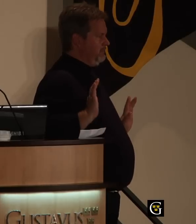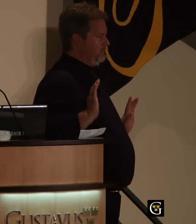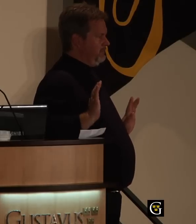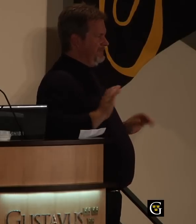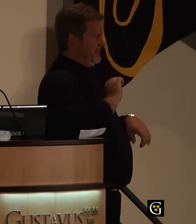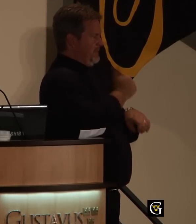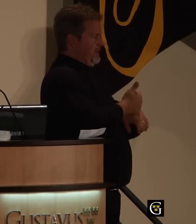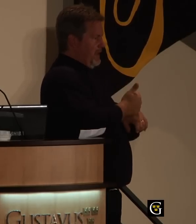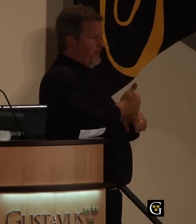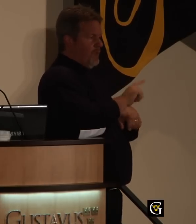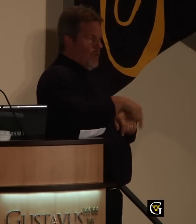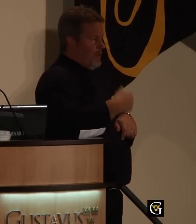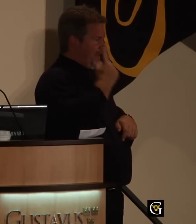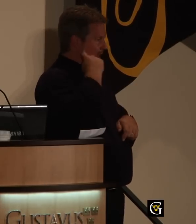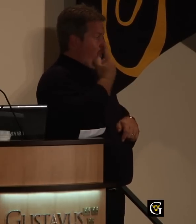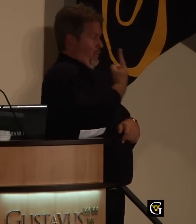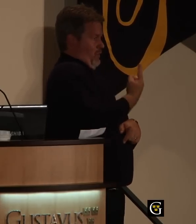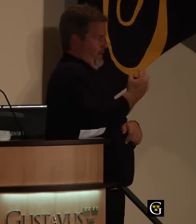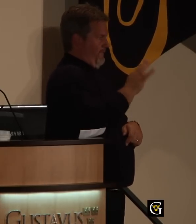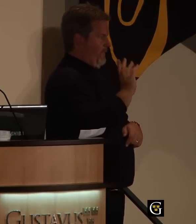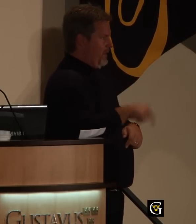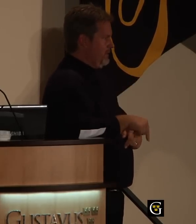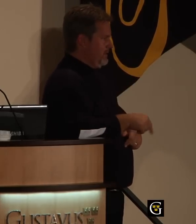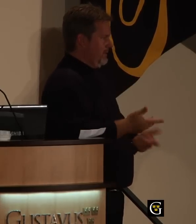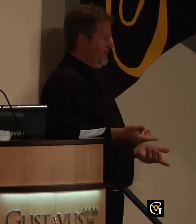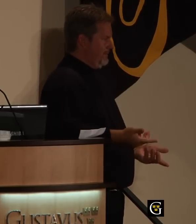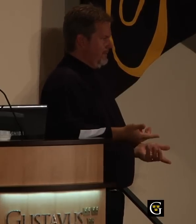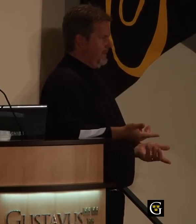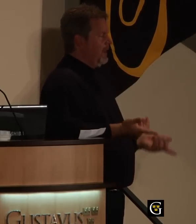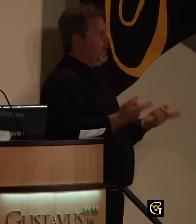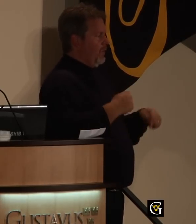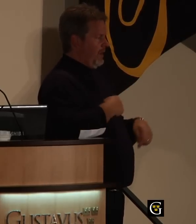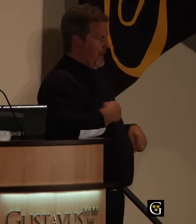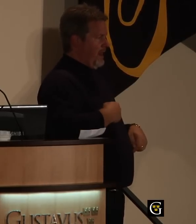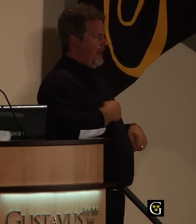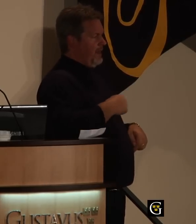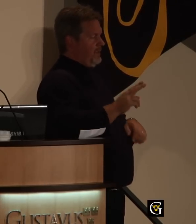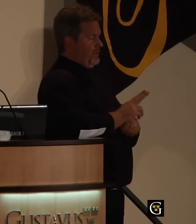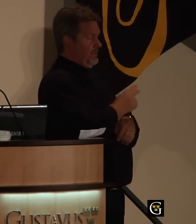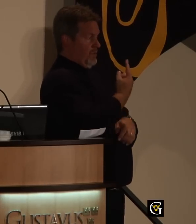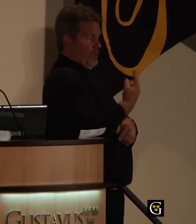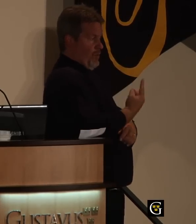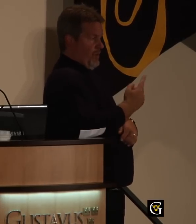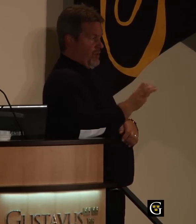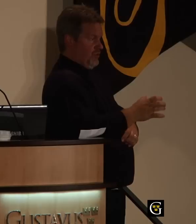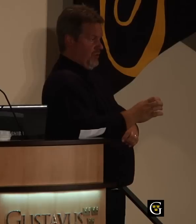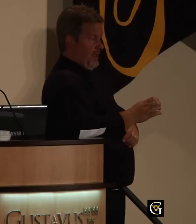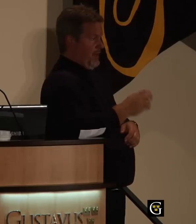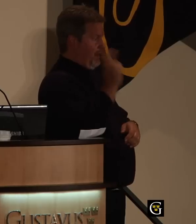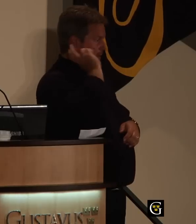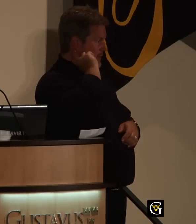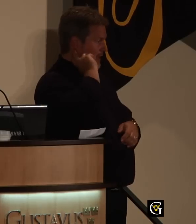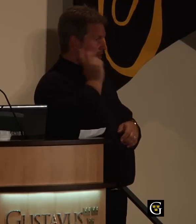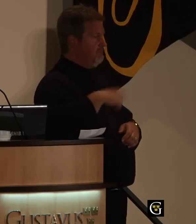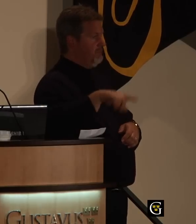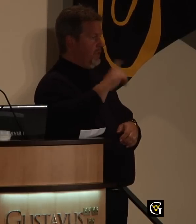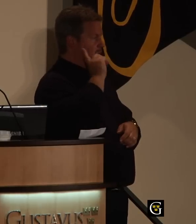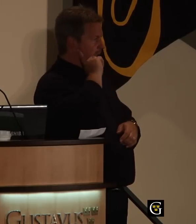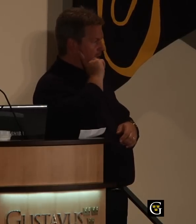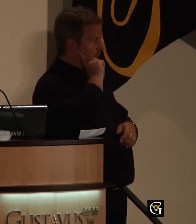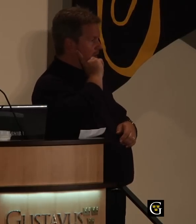to listen to one frequency. So when I play the one-channel implant, you will hear an inner